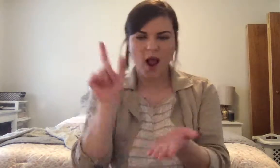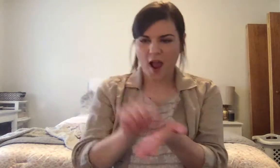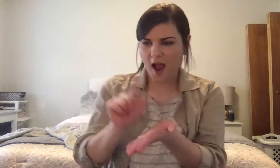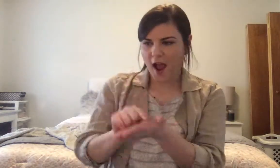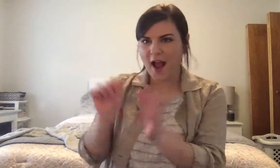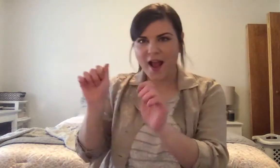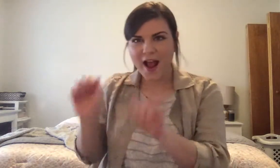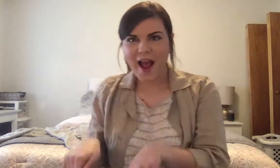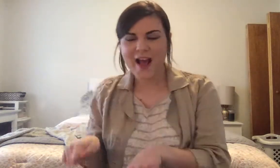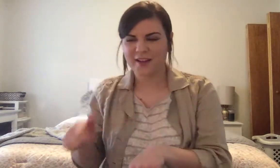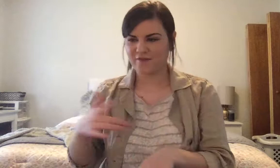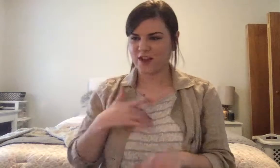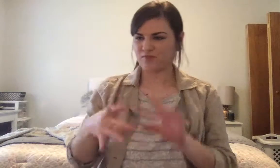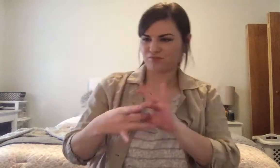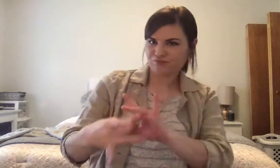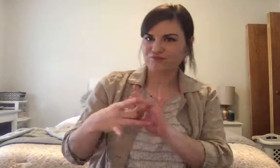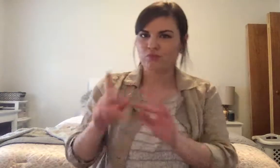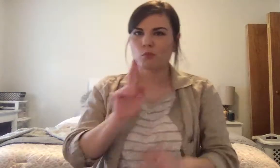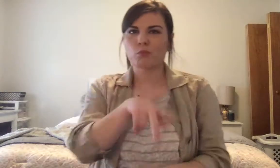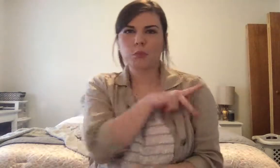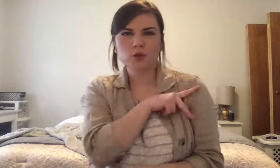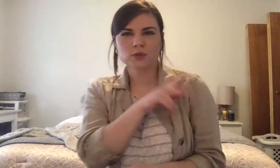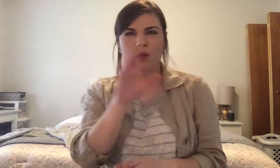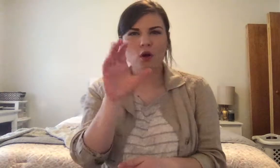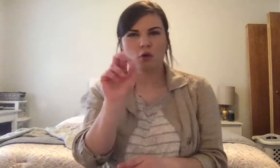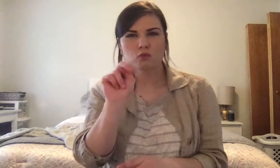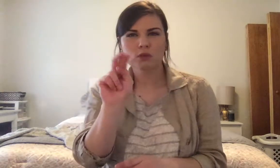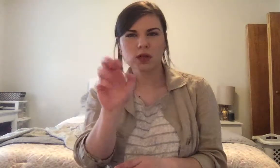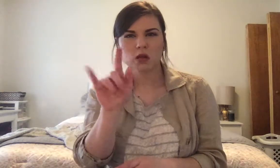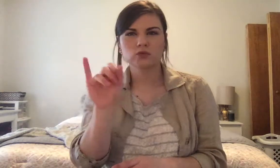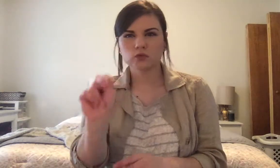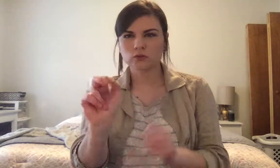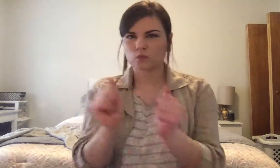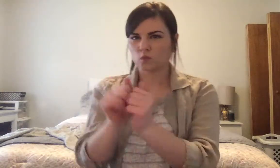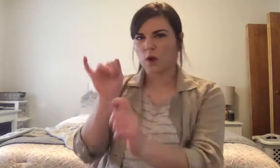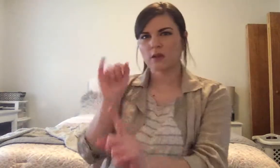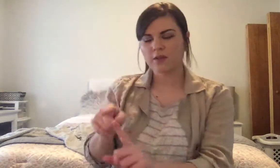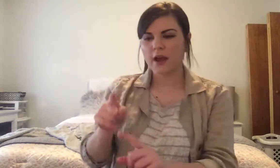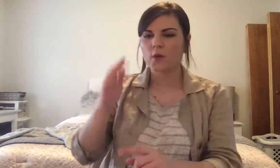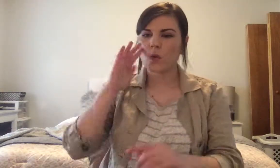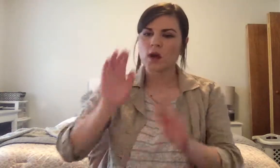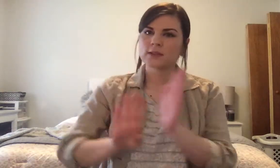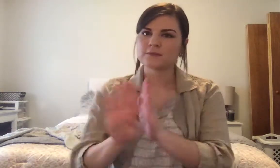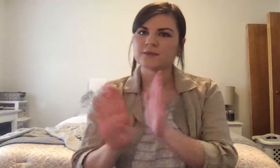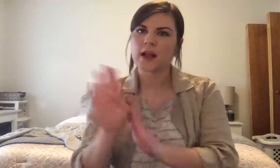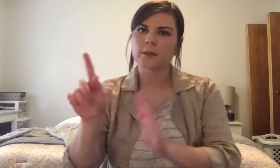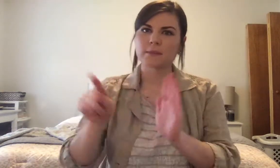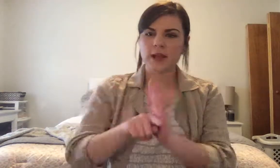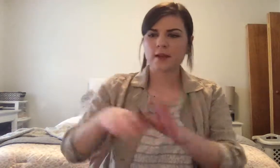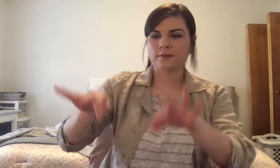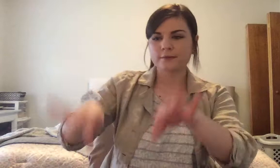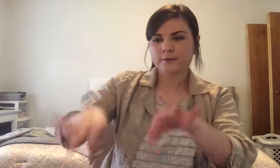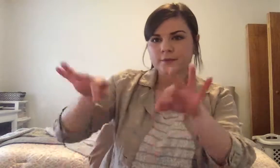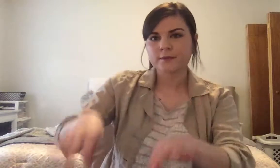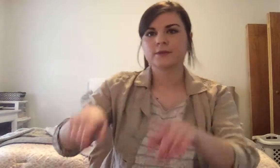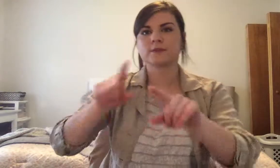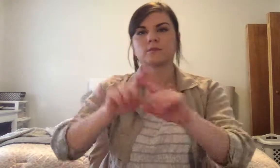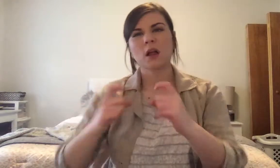the film, loading it in your camera, shooting it, developing the negatives, taking the negatives and making prints out of them. And